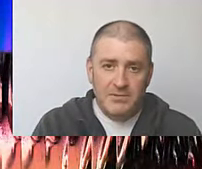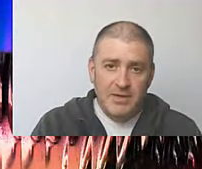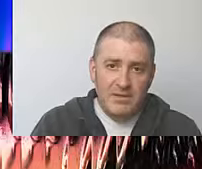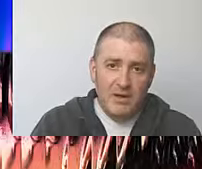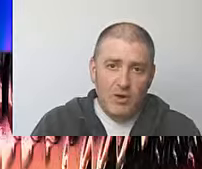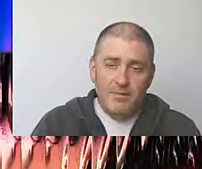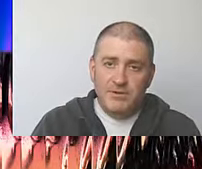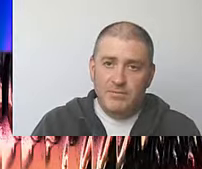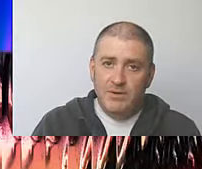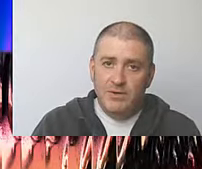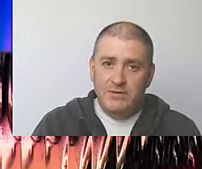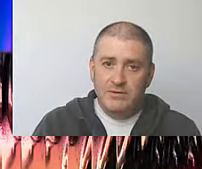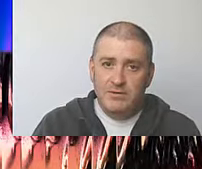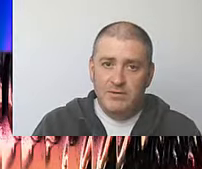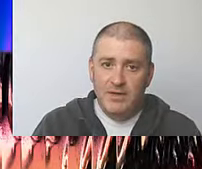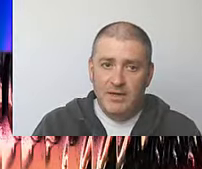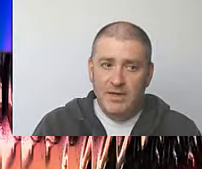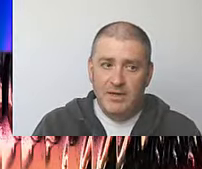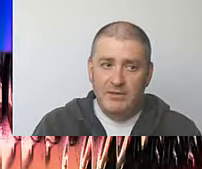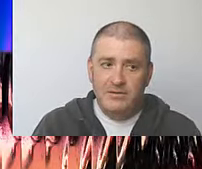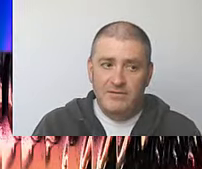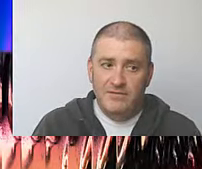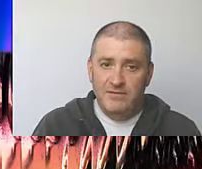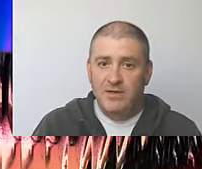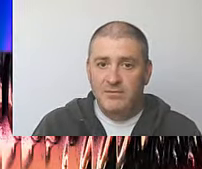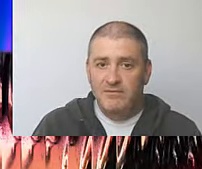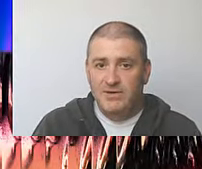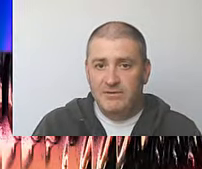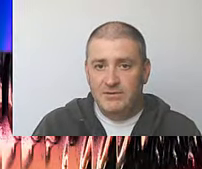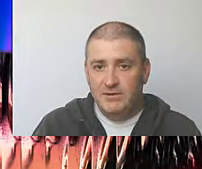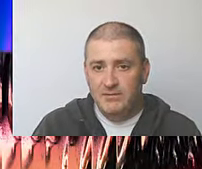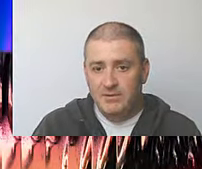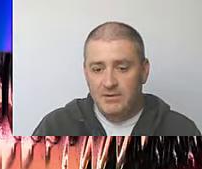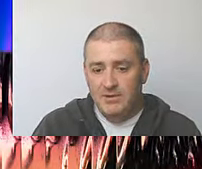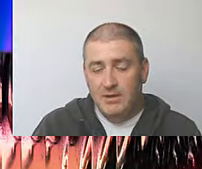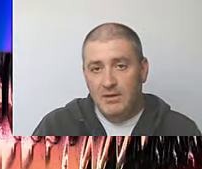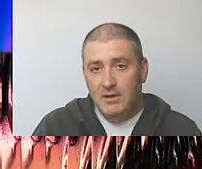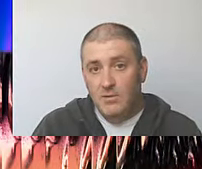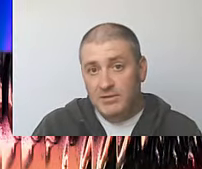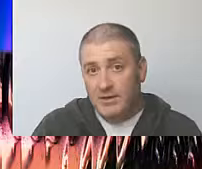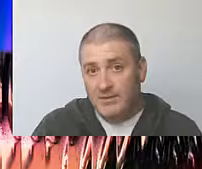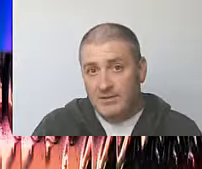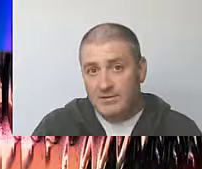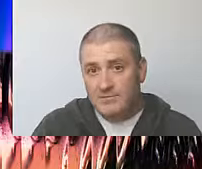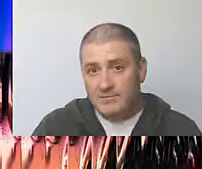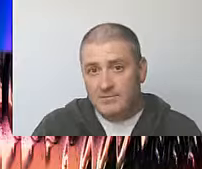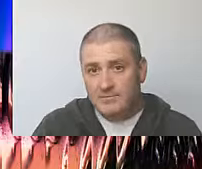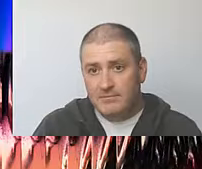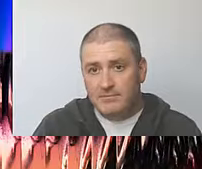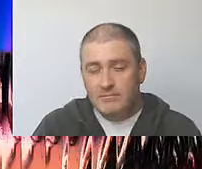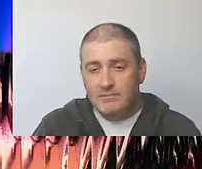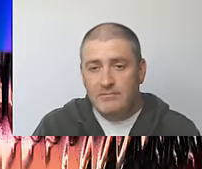There's been a whole bunch of progress on a different type of event too, award ceremonies.